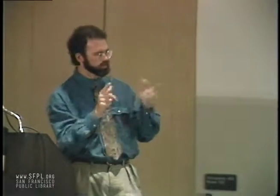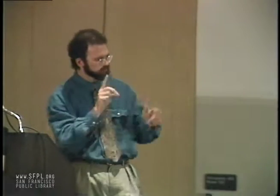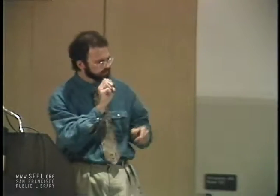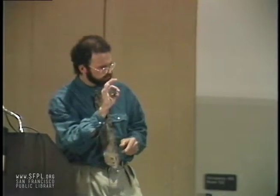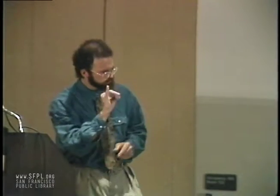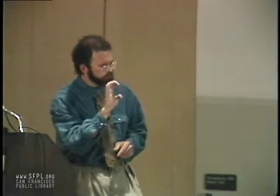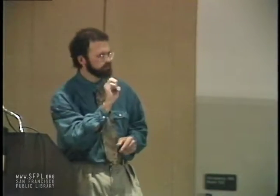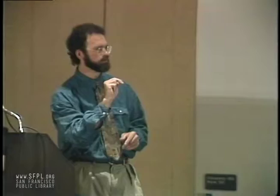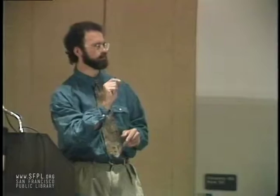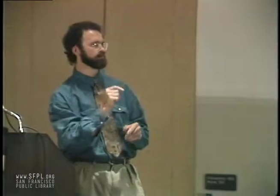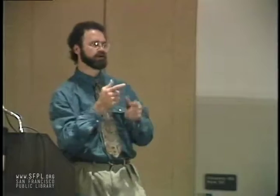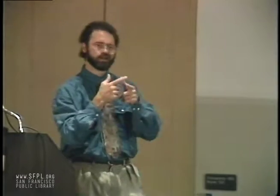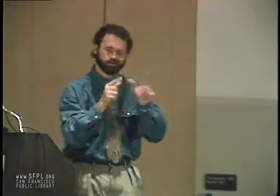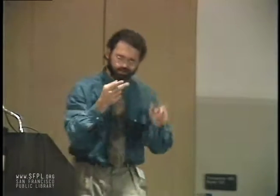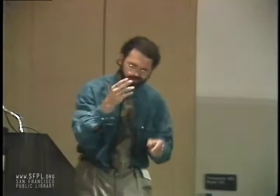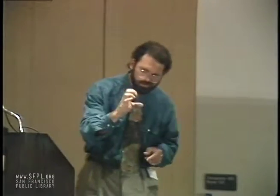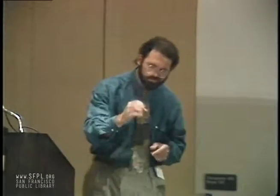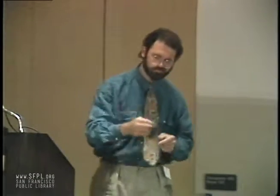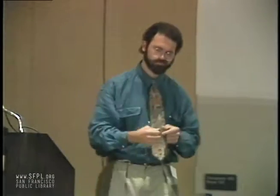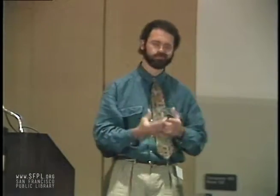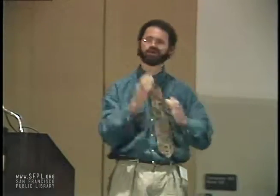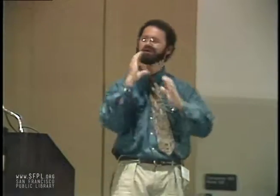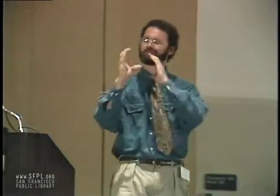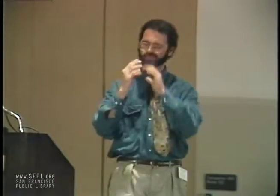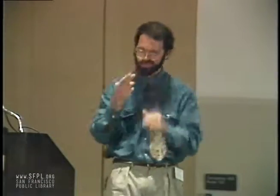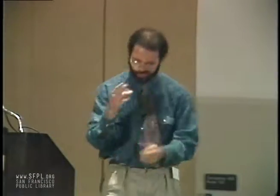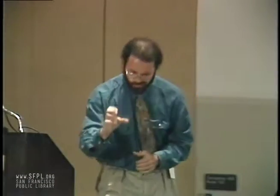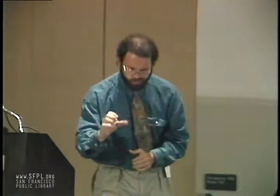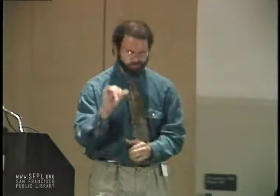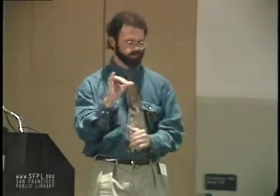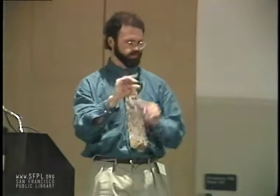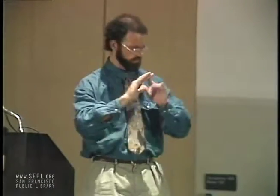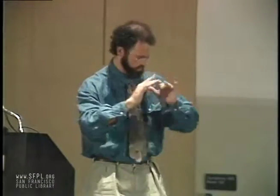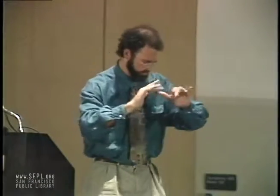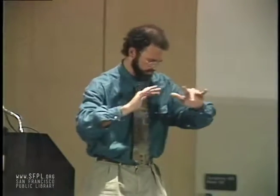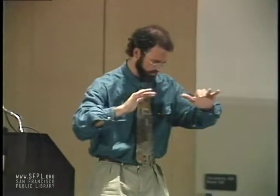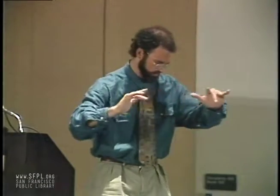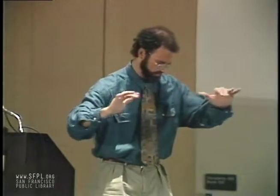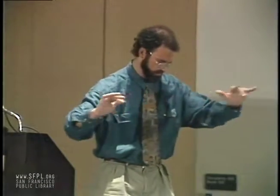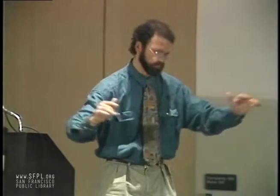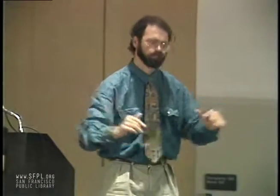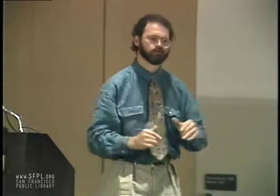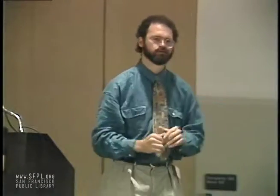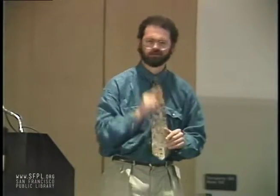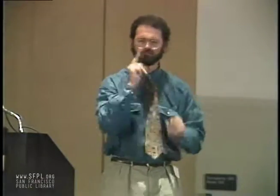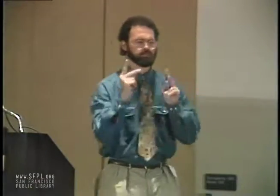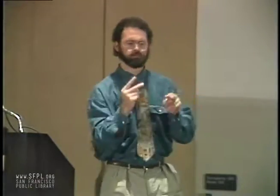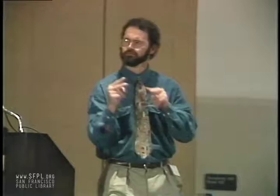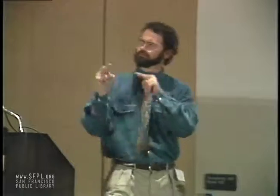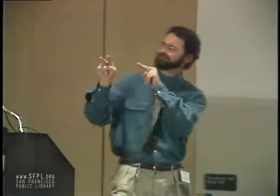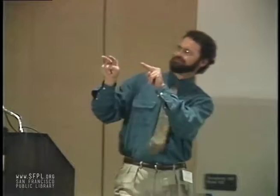about the language deficiencies as well. We're viewed as handicapped, communication handicapped, and so on.